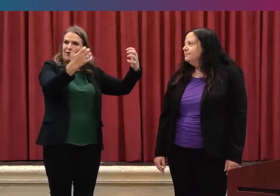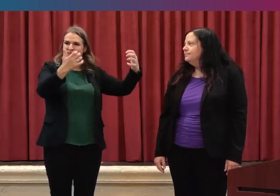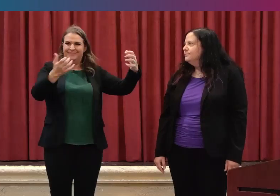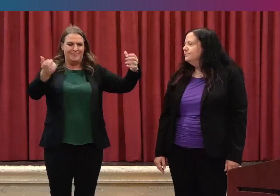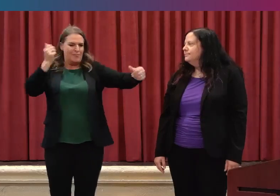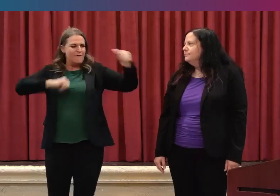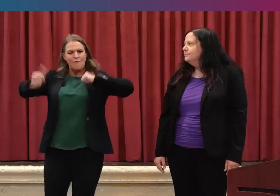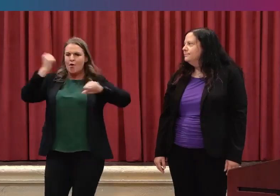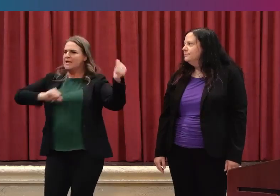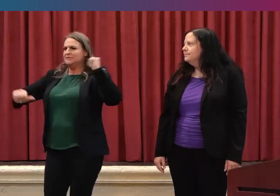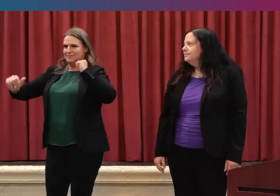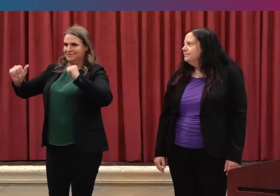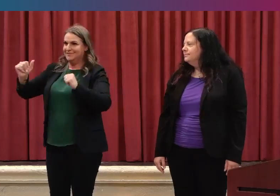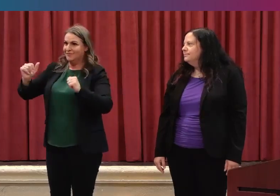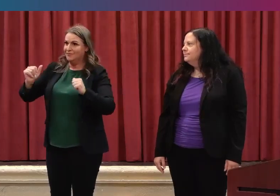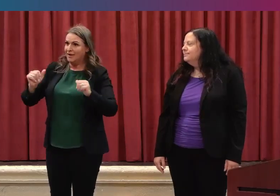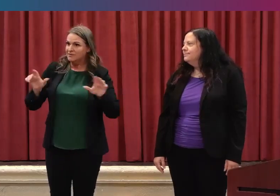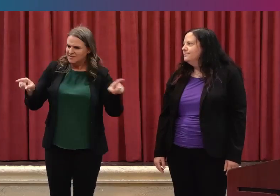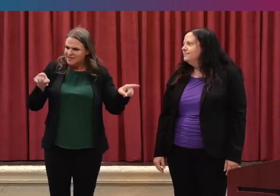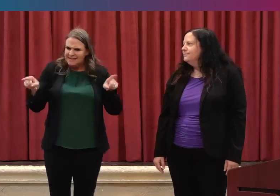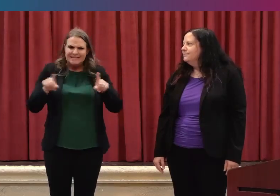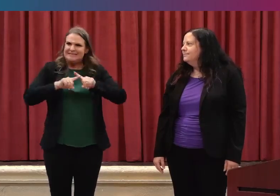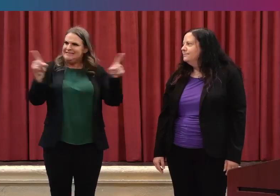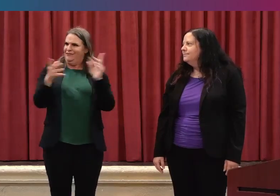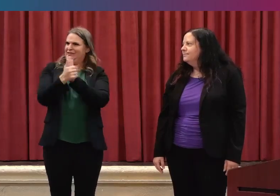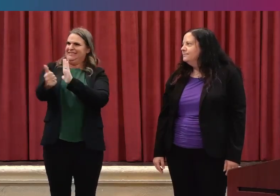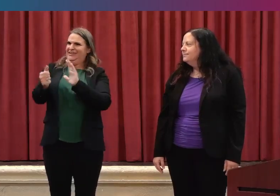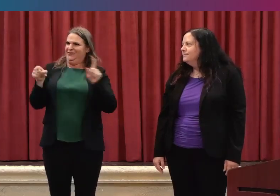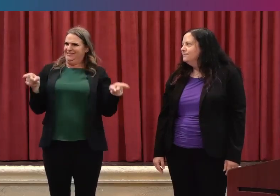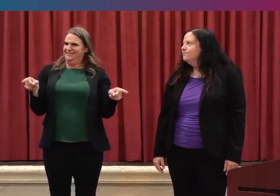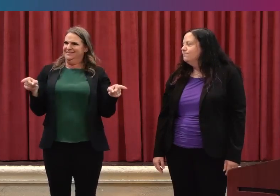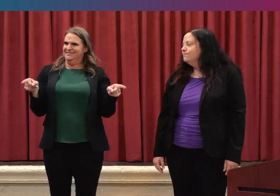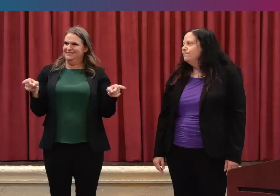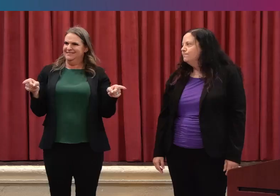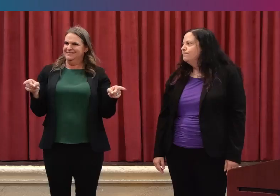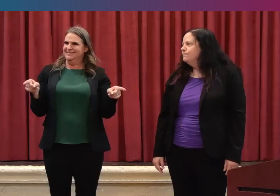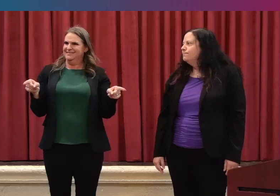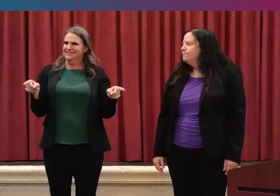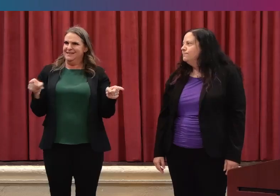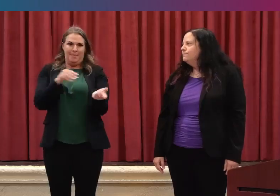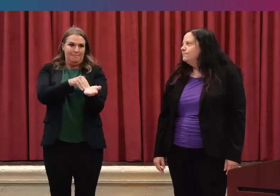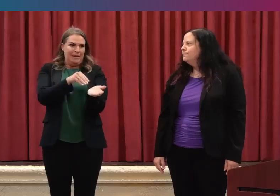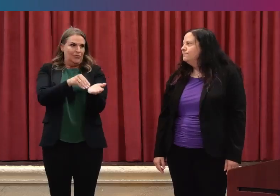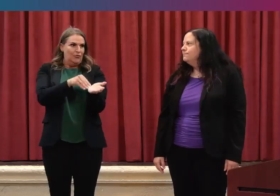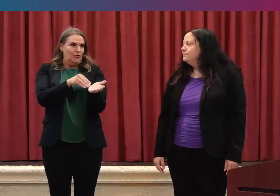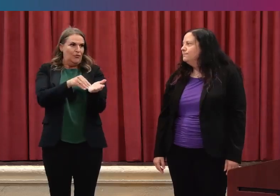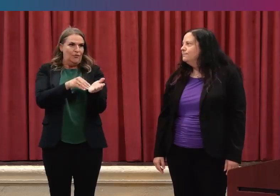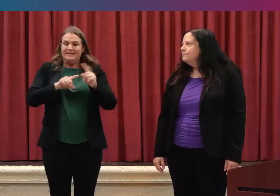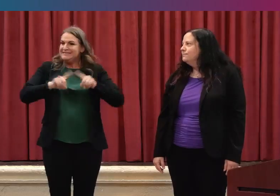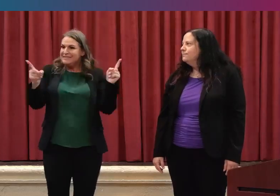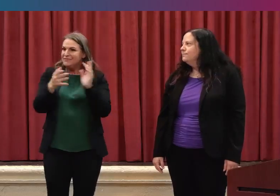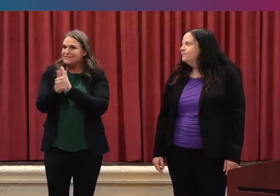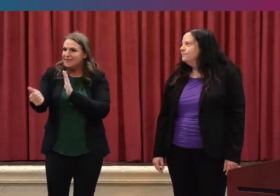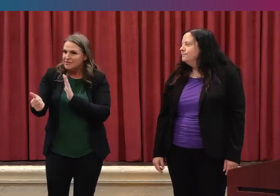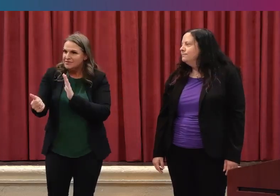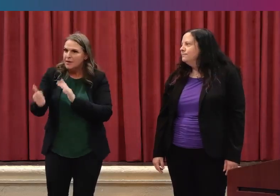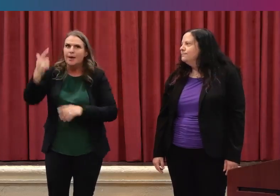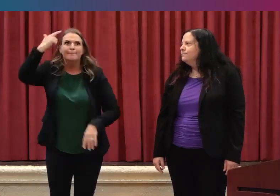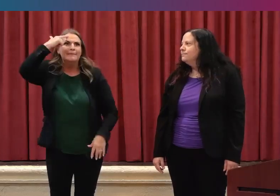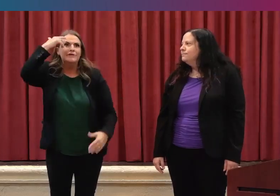If we look at the legal field, for instance, or the theatrical field, interpreters have to have experience in those respectively